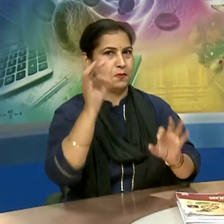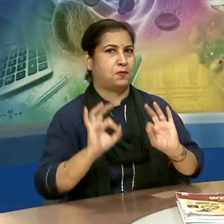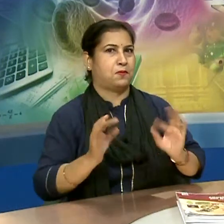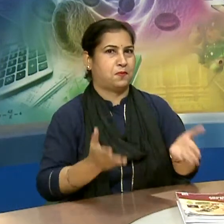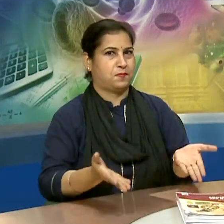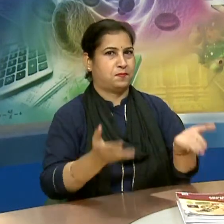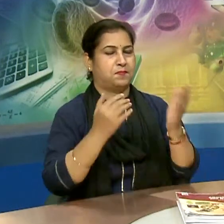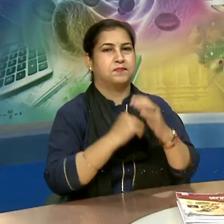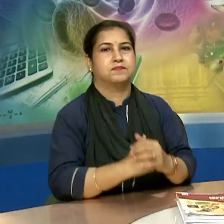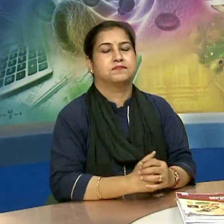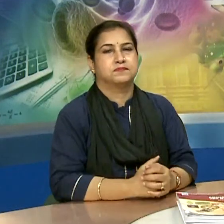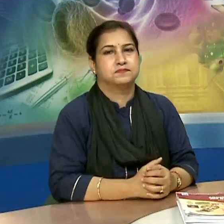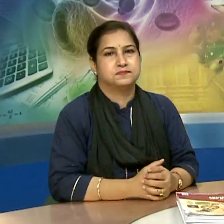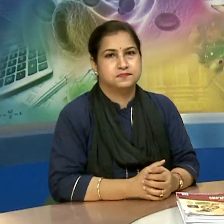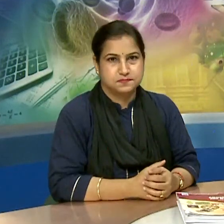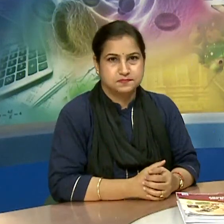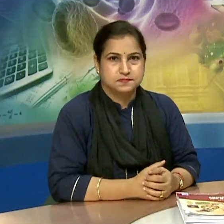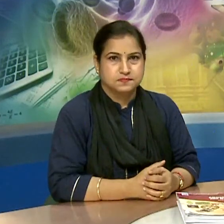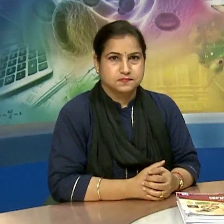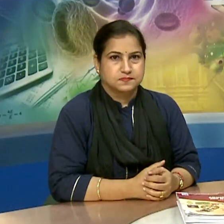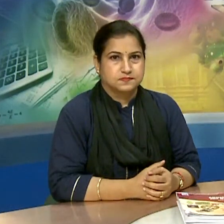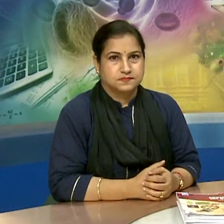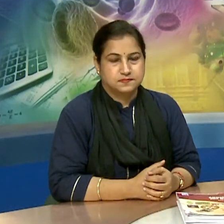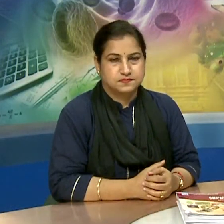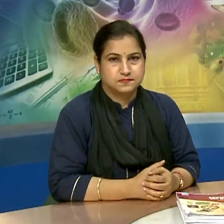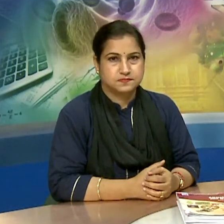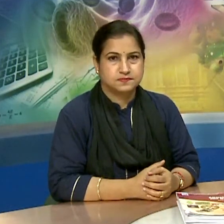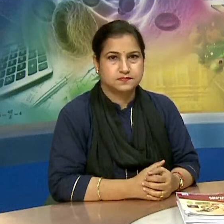Similar efforts were made by other rulers also.